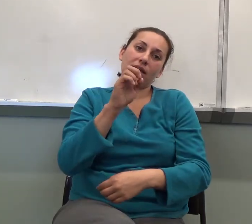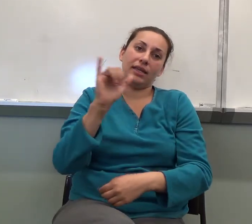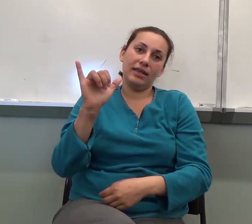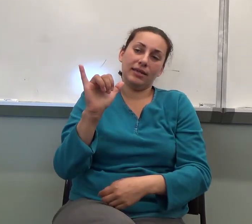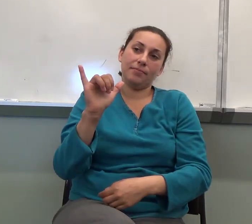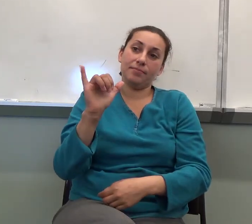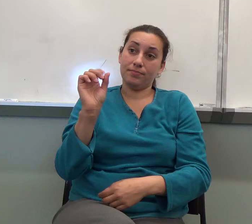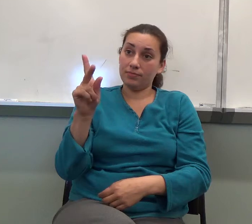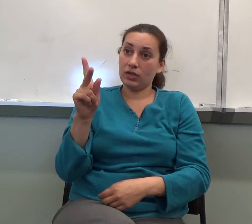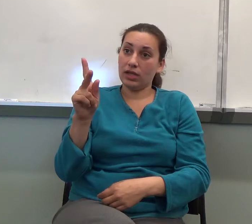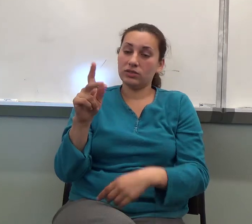principal in there.